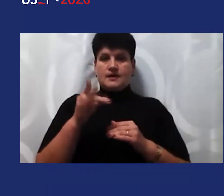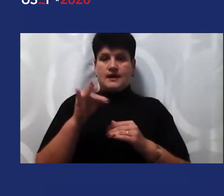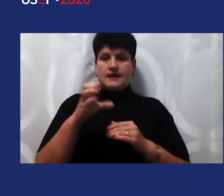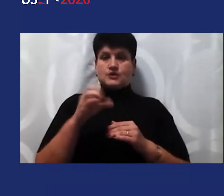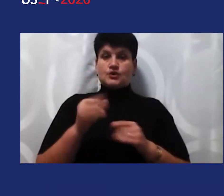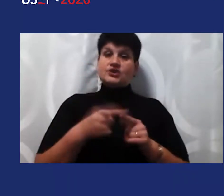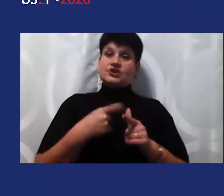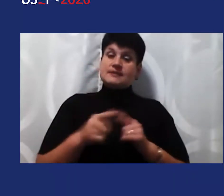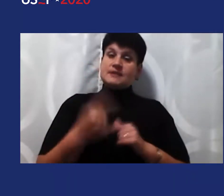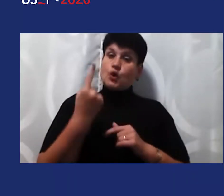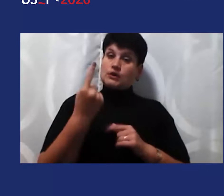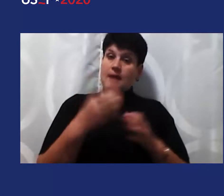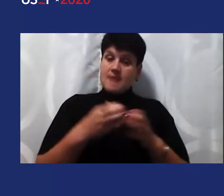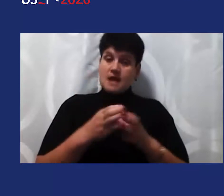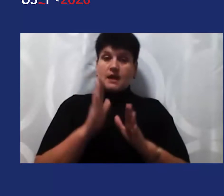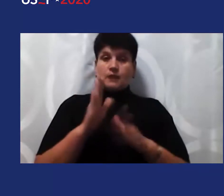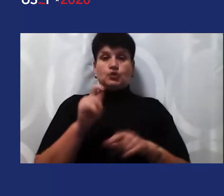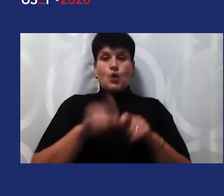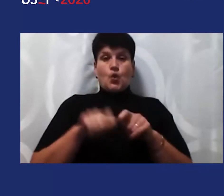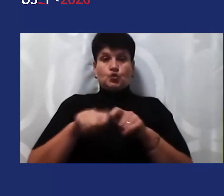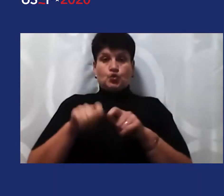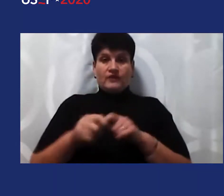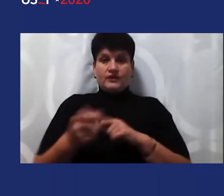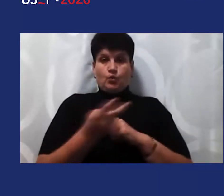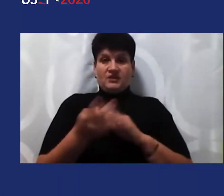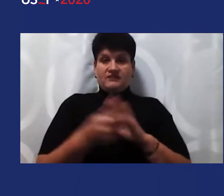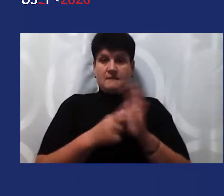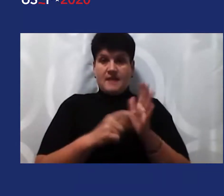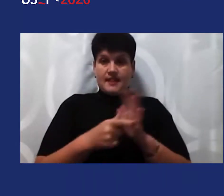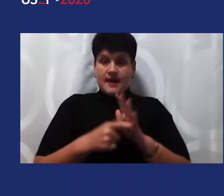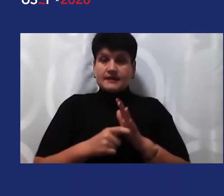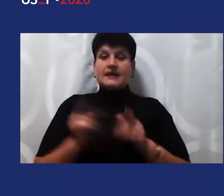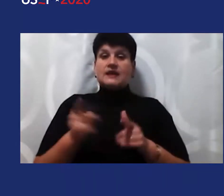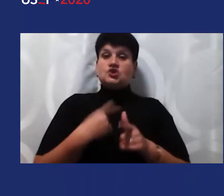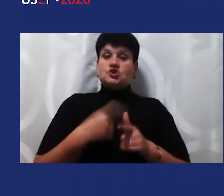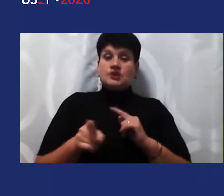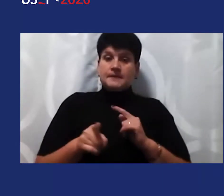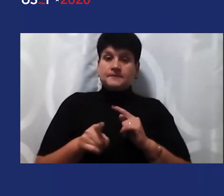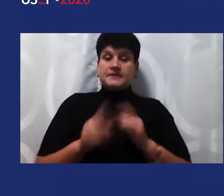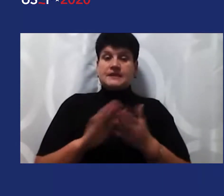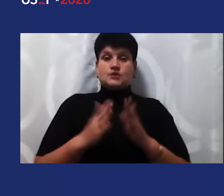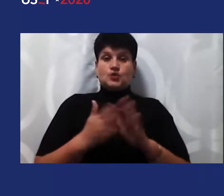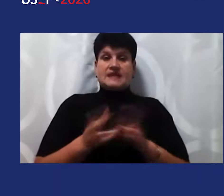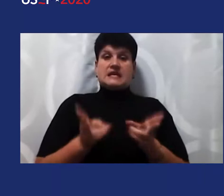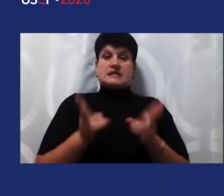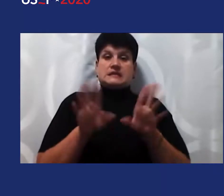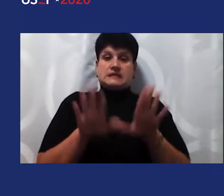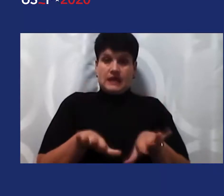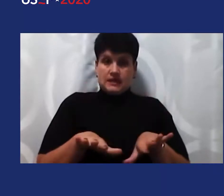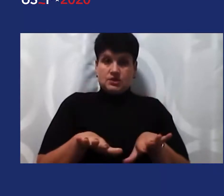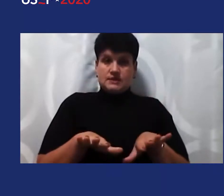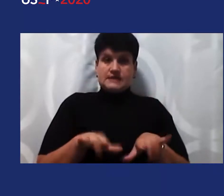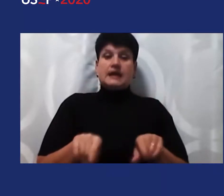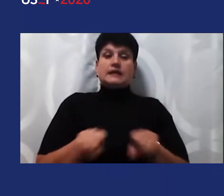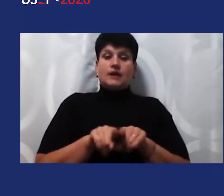presidency, but also what would be the composition of in the parliament, whether one